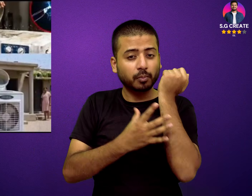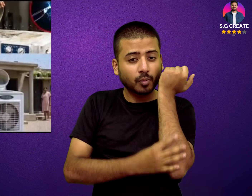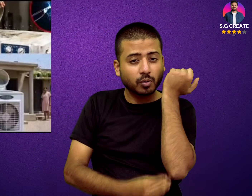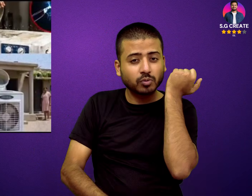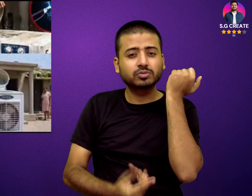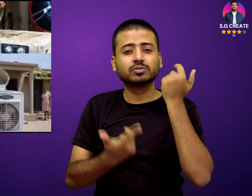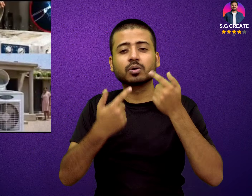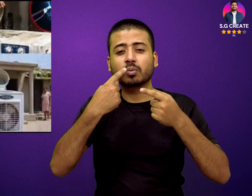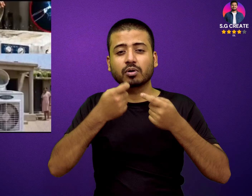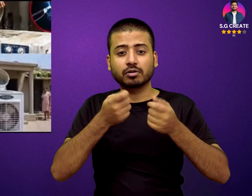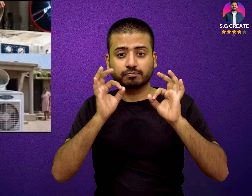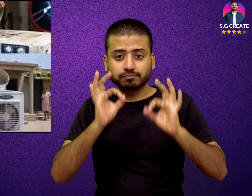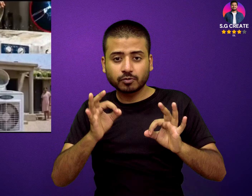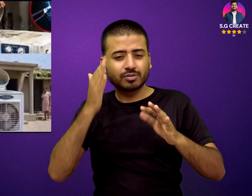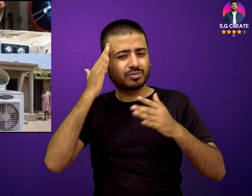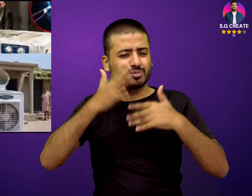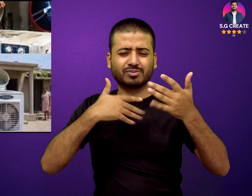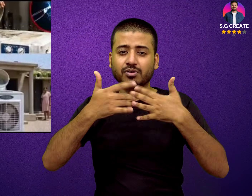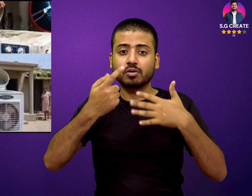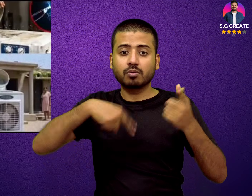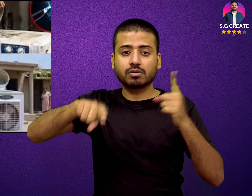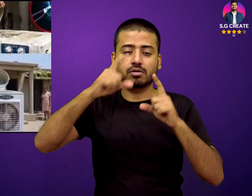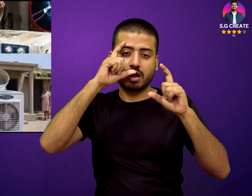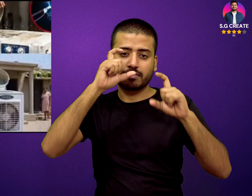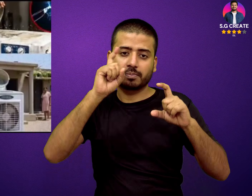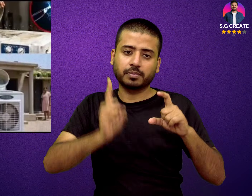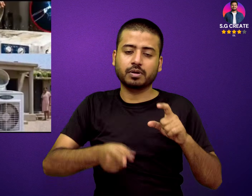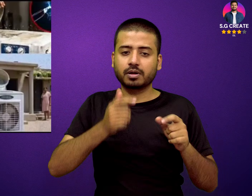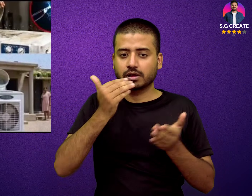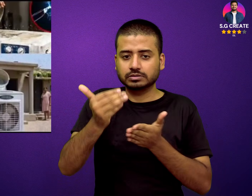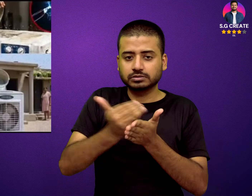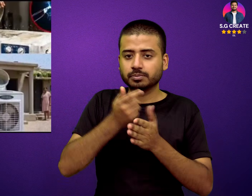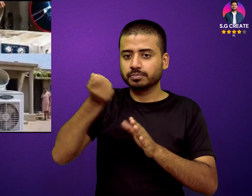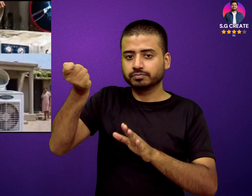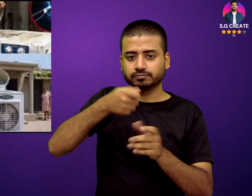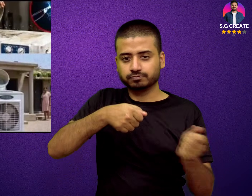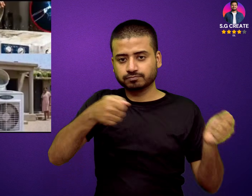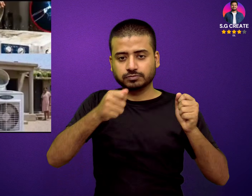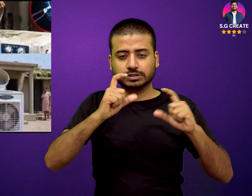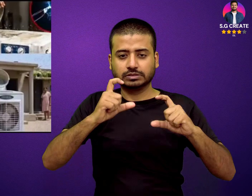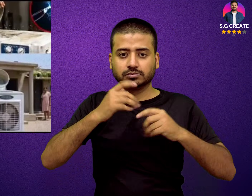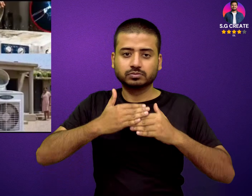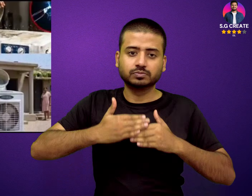safety. Immediate action required: always turn off the main power supply and unplug the appliance